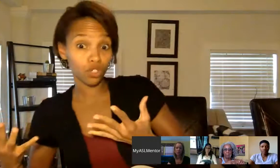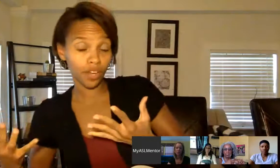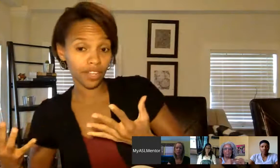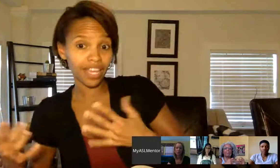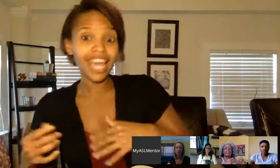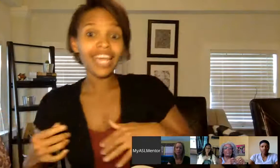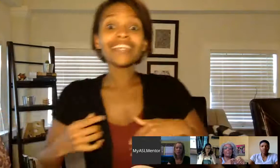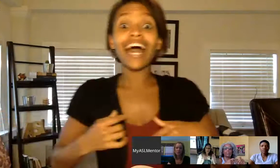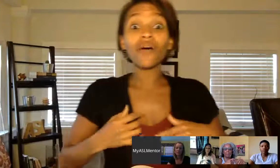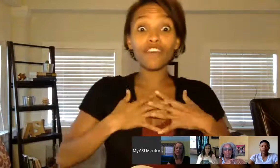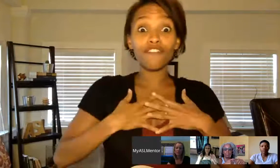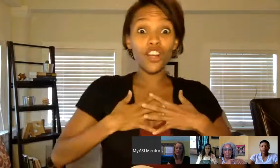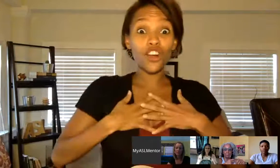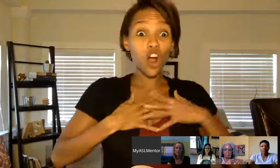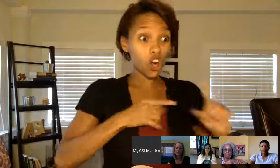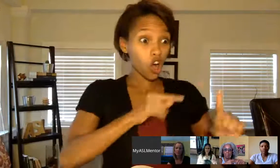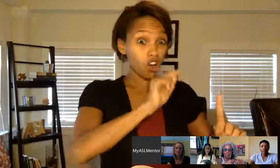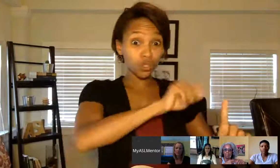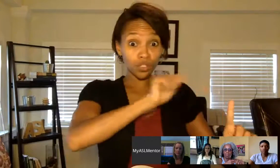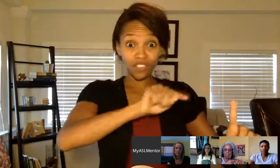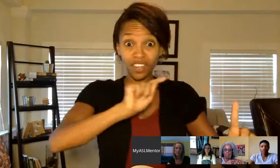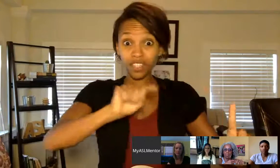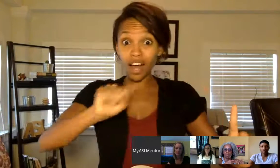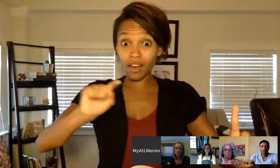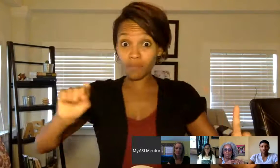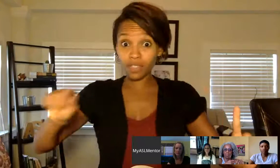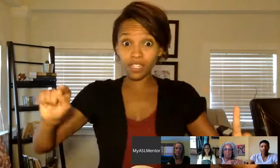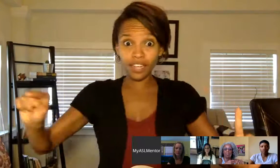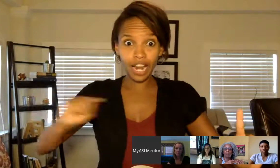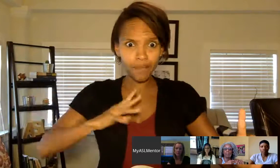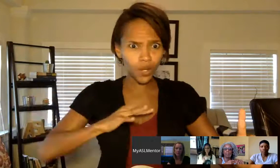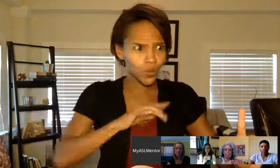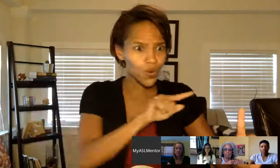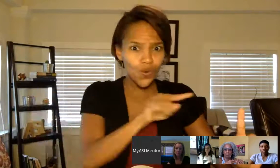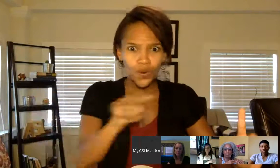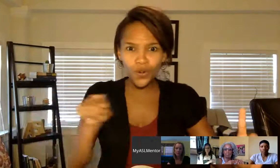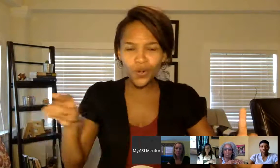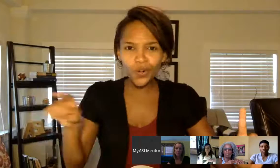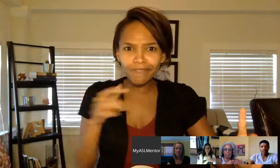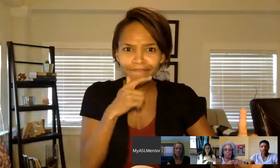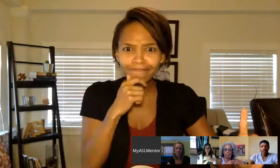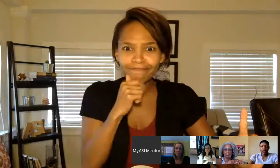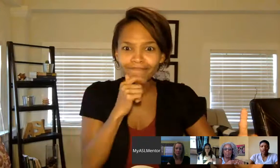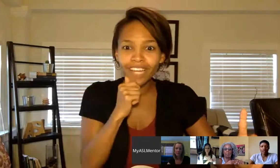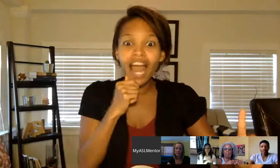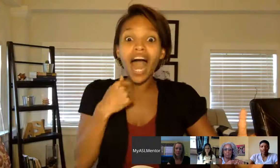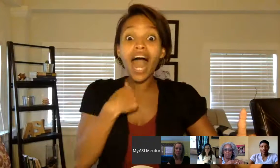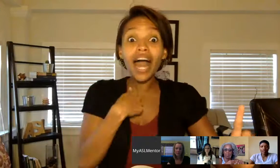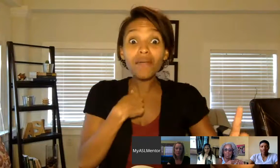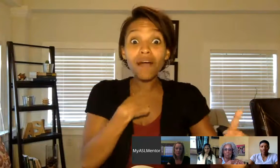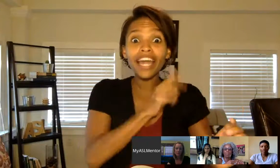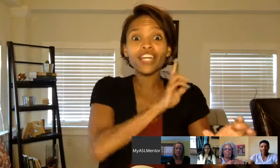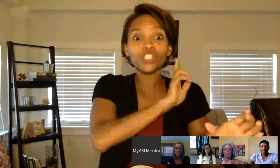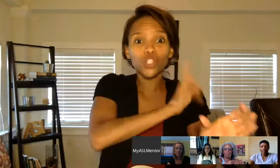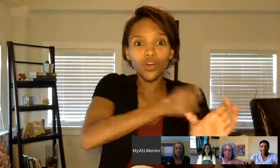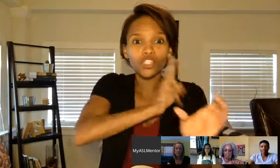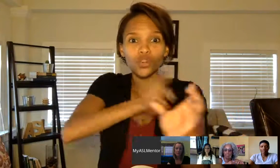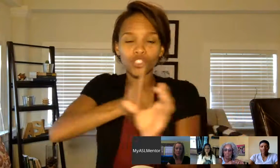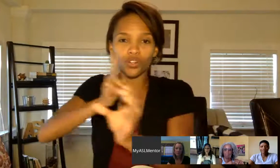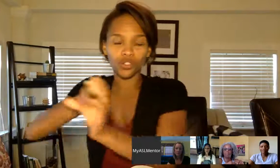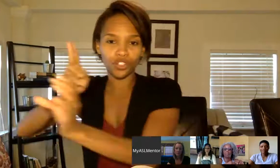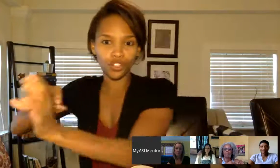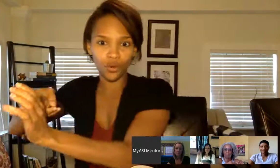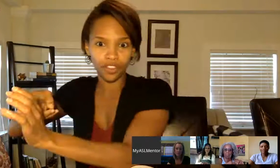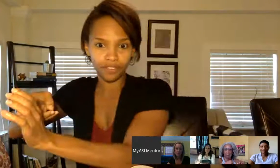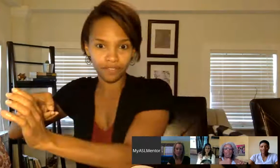people joining. Now, if there are all sorts of clubs, and I'm like, ooh, I might join, join,